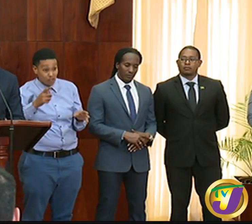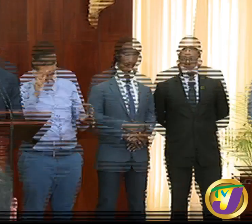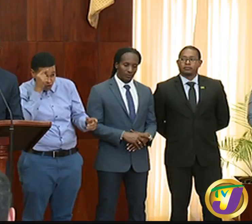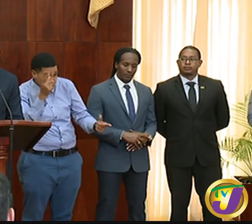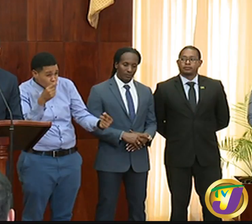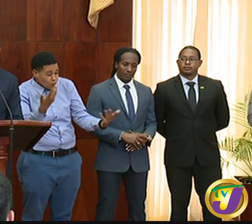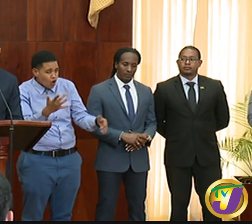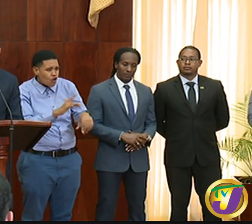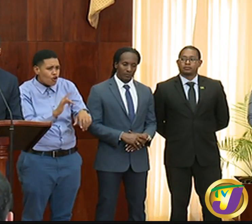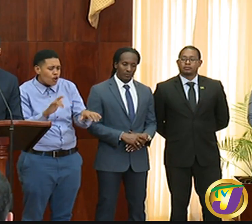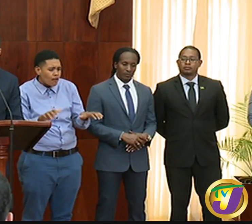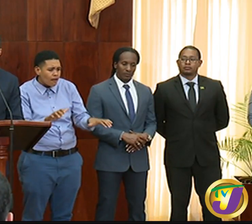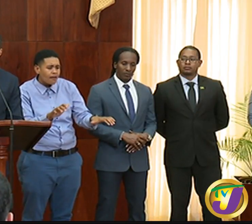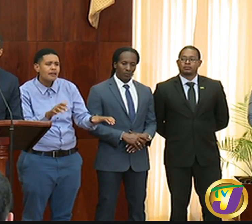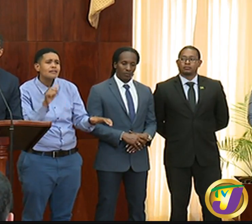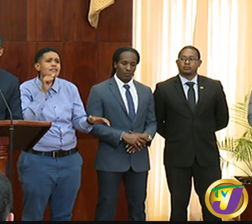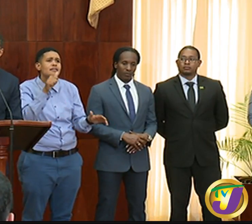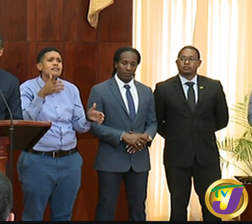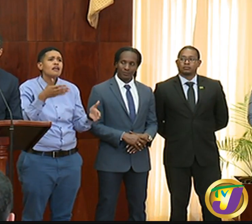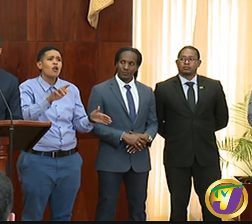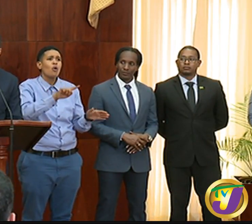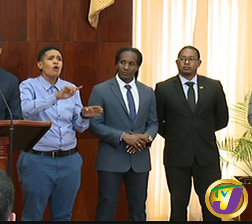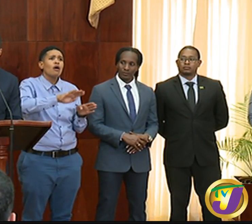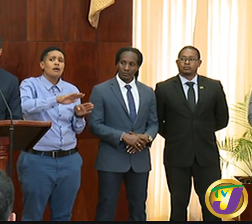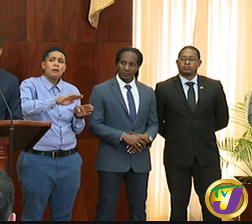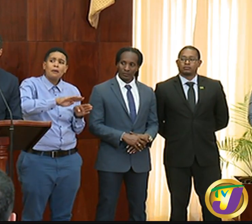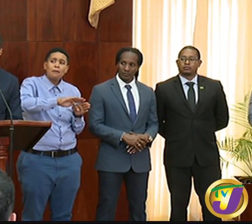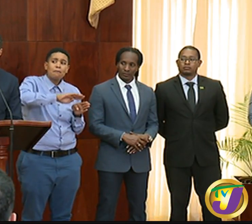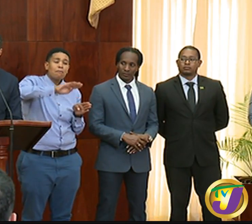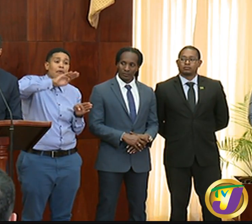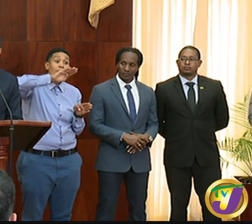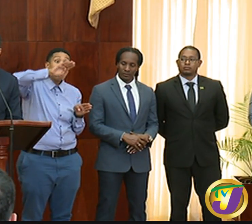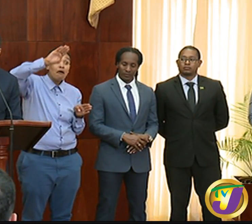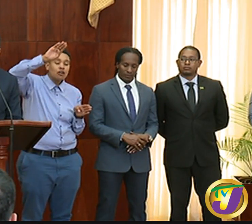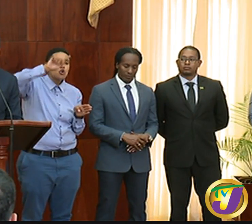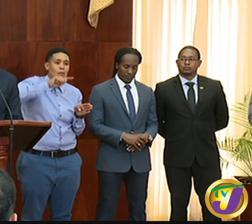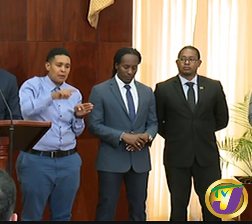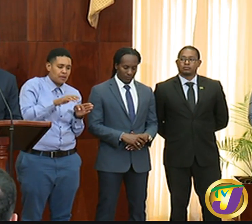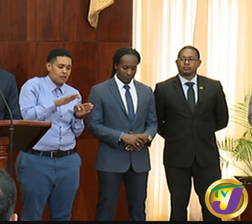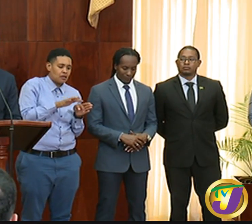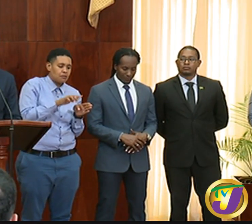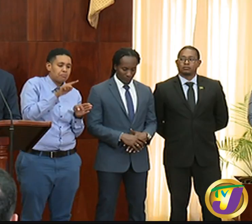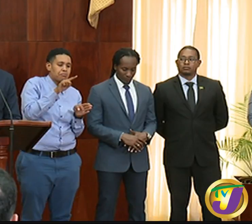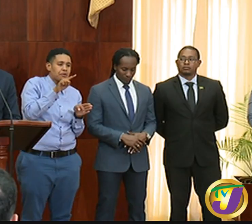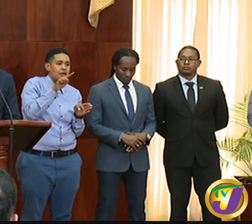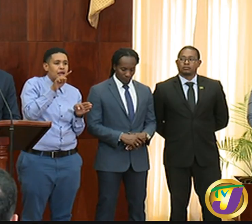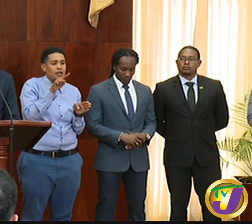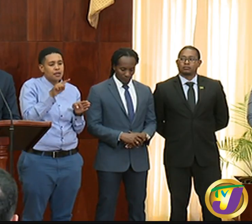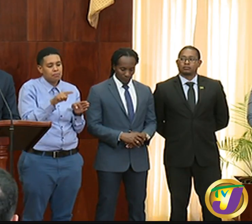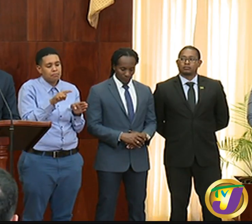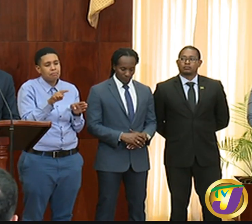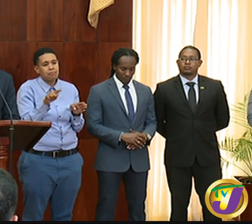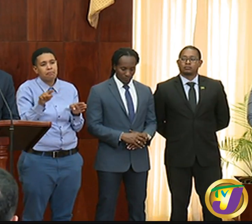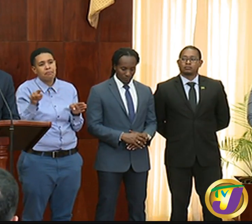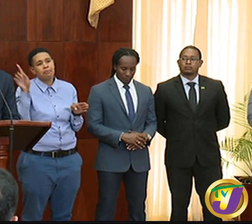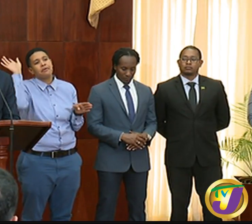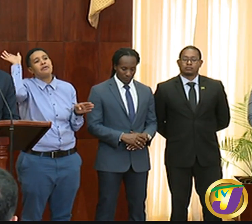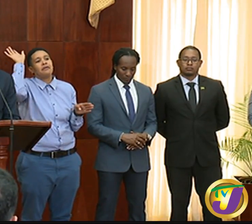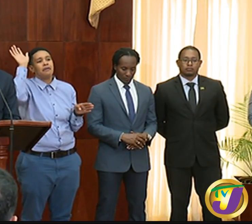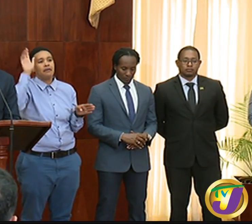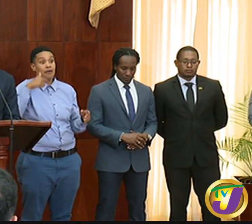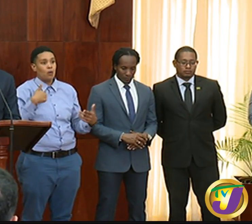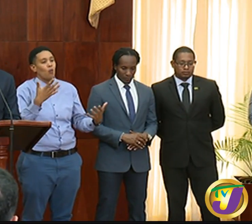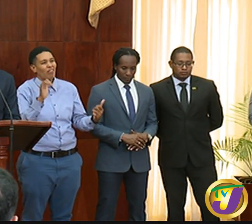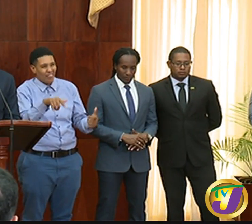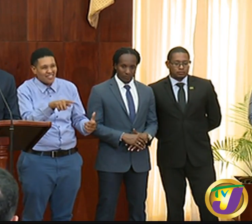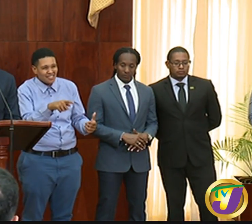early is to not allow this to happen, maybe this peak and then peter out. And we are trying to